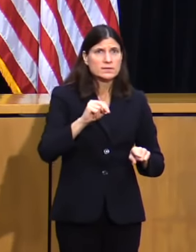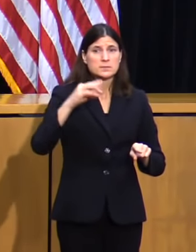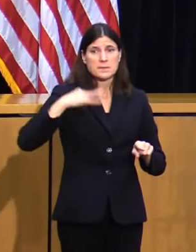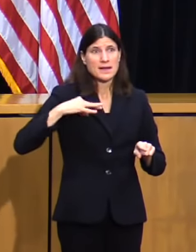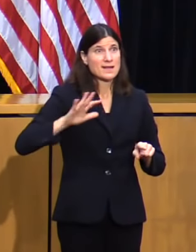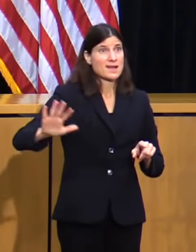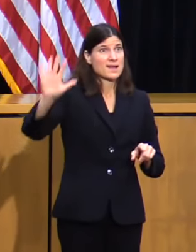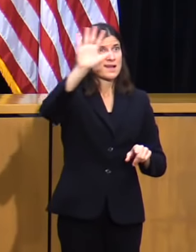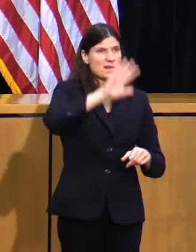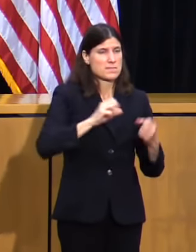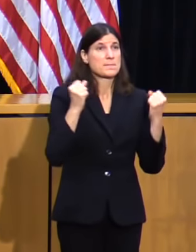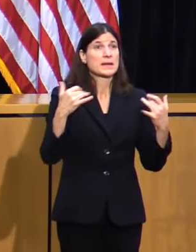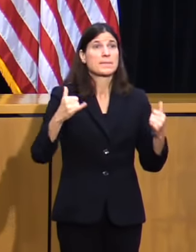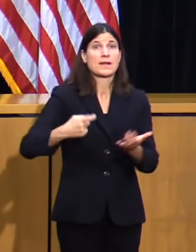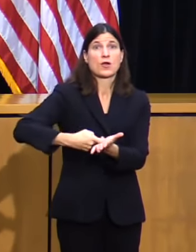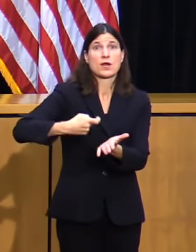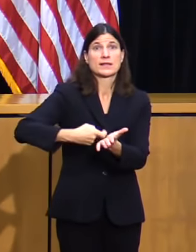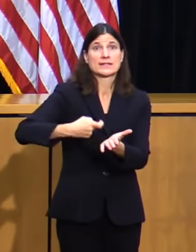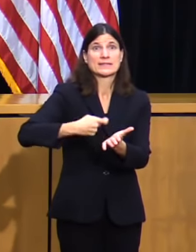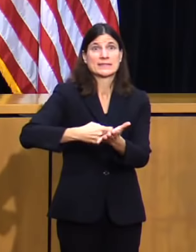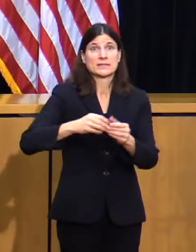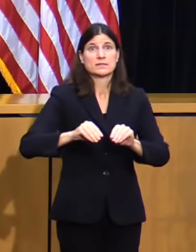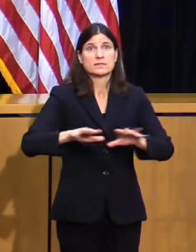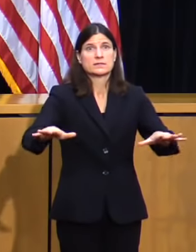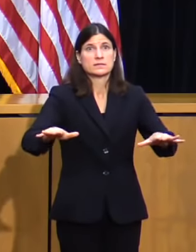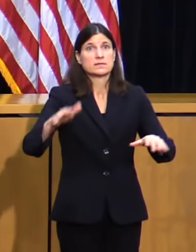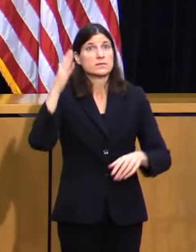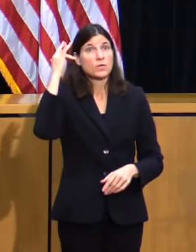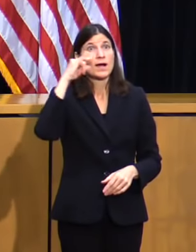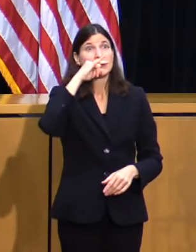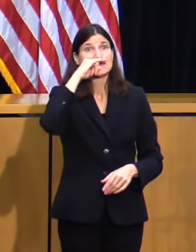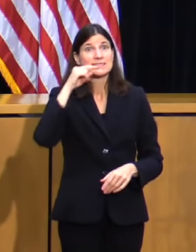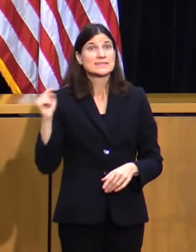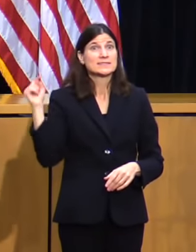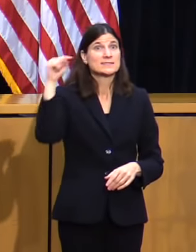that adults and kids were spending at a rink,